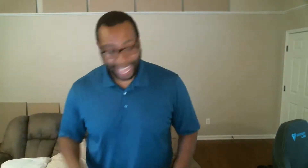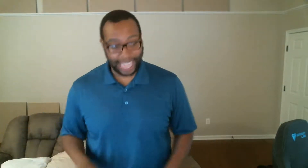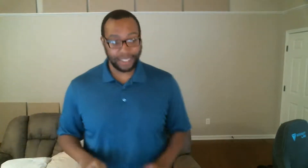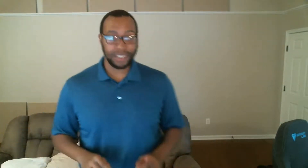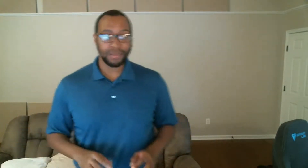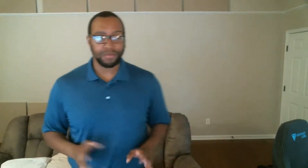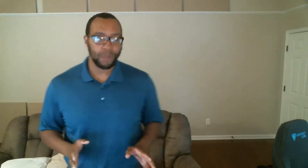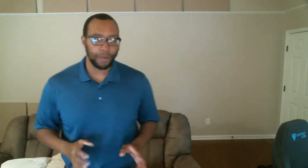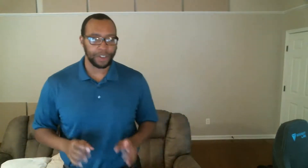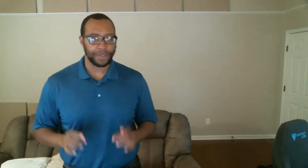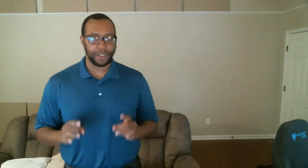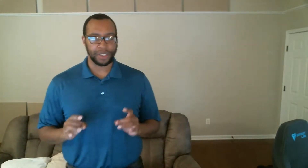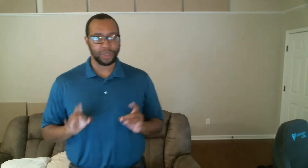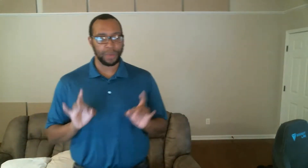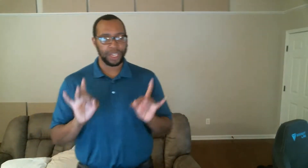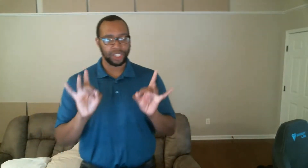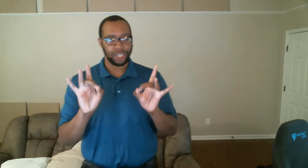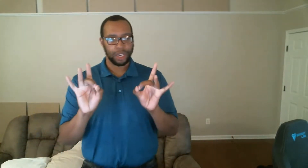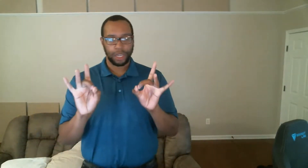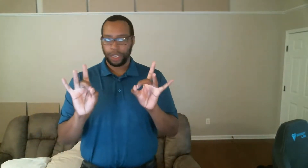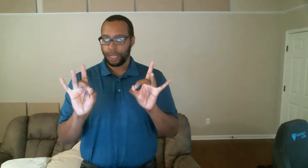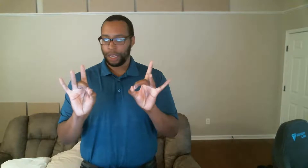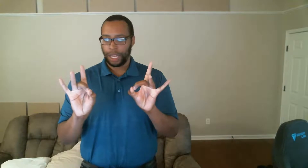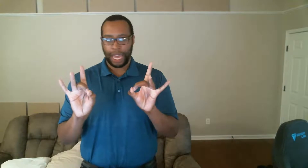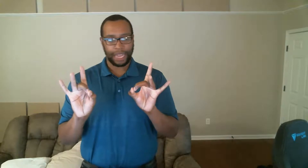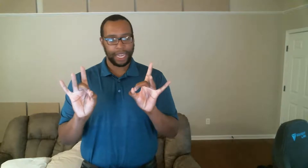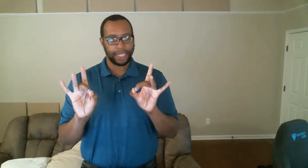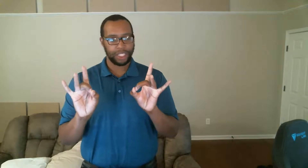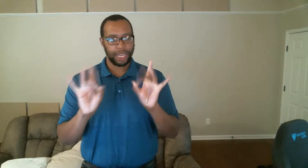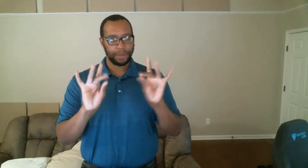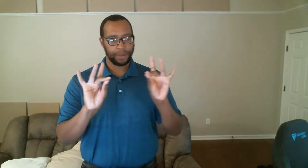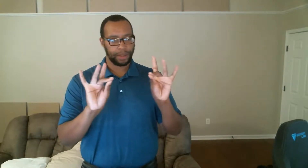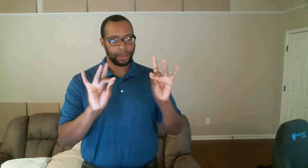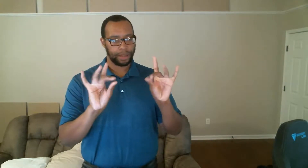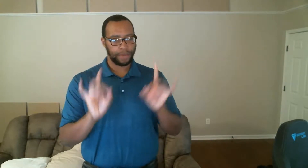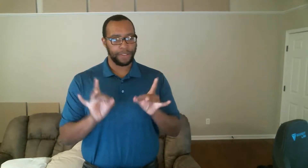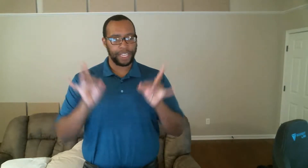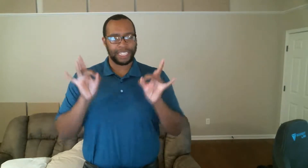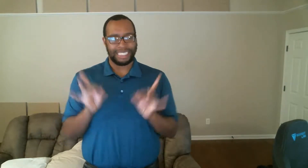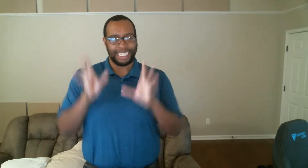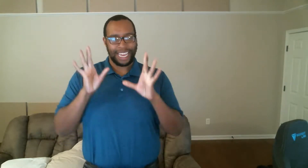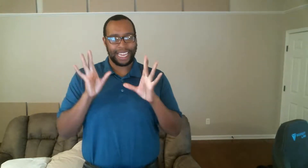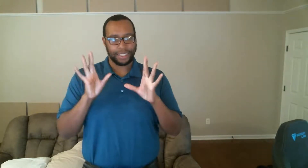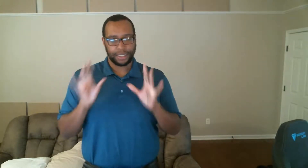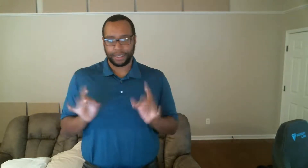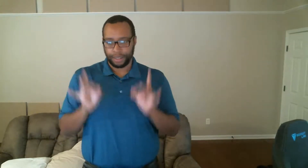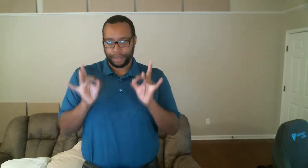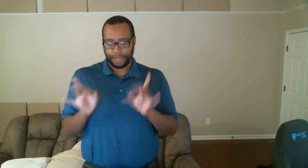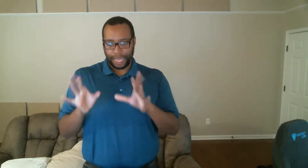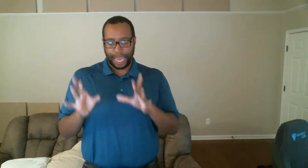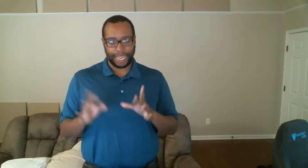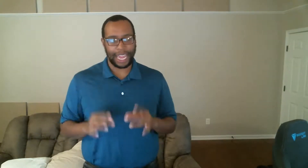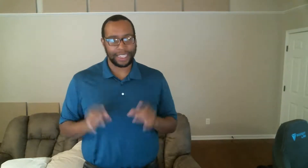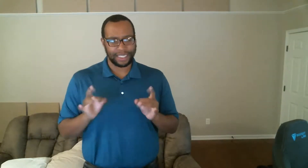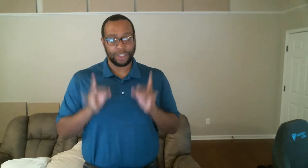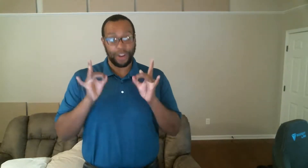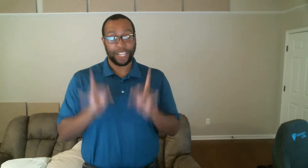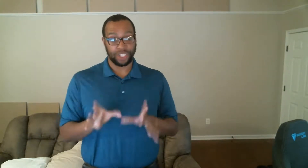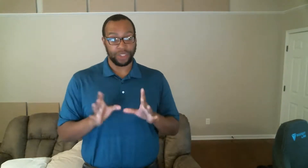Hate, hopefully you don't have to use it too much. 8-hand shape, flick, hate. Hate is directional.